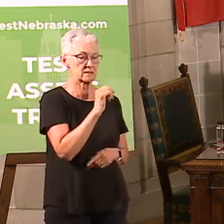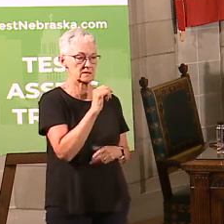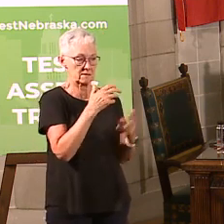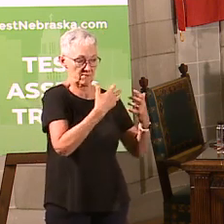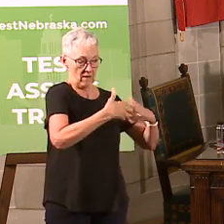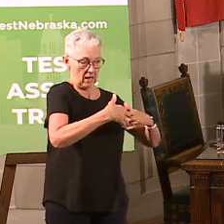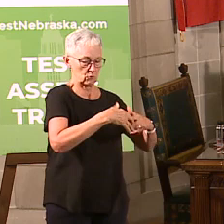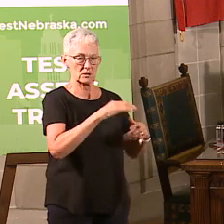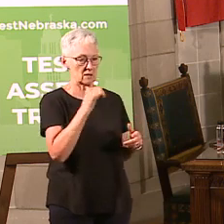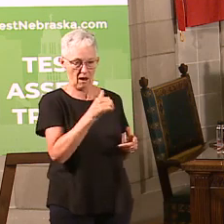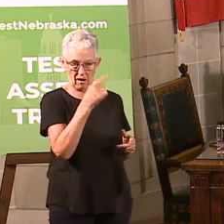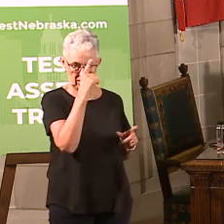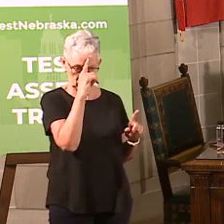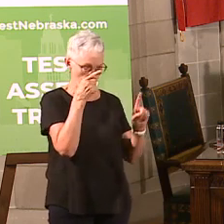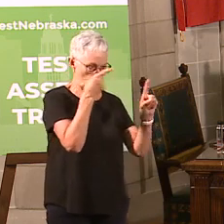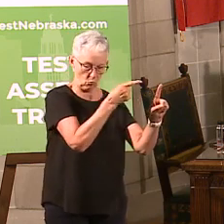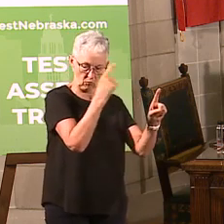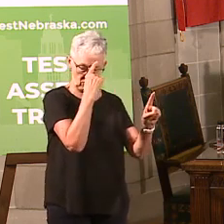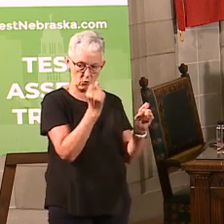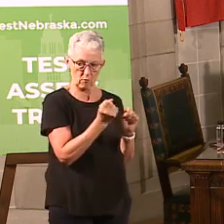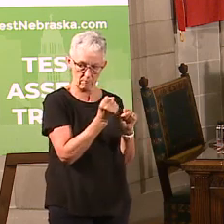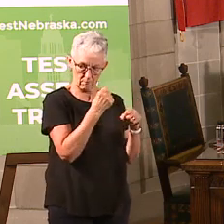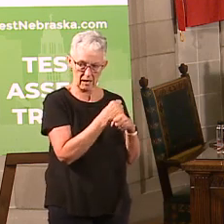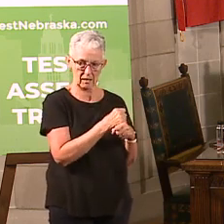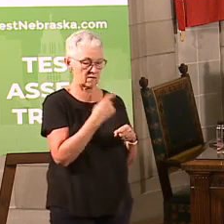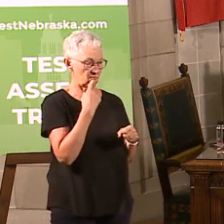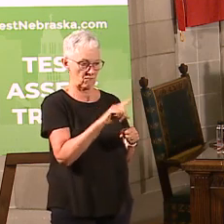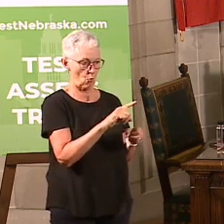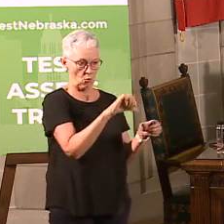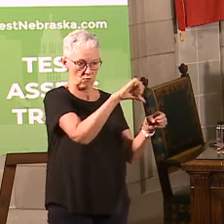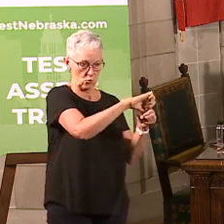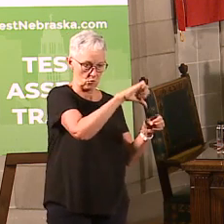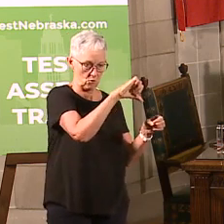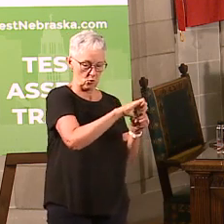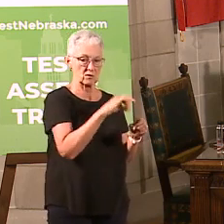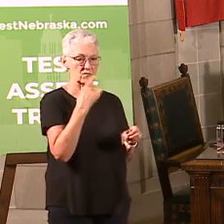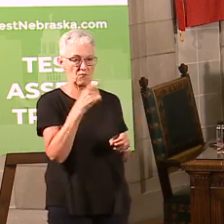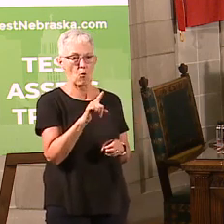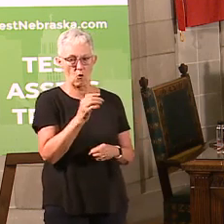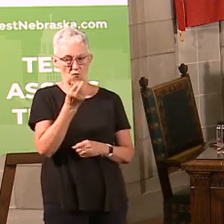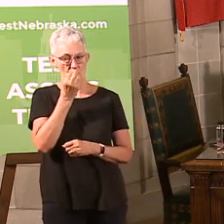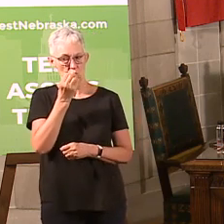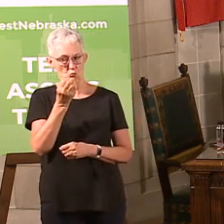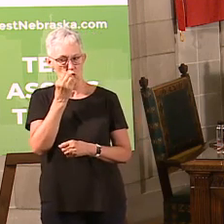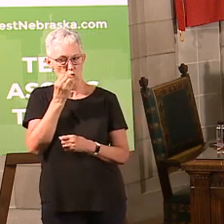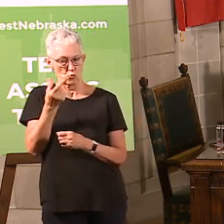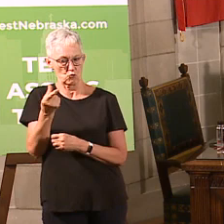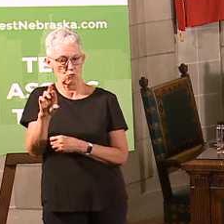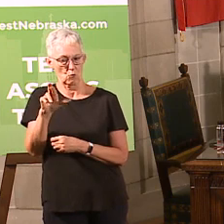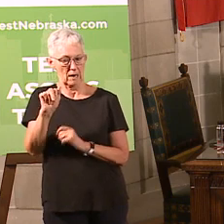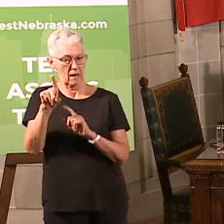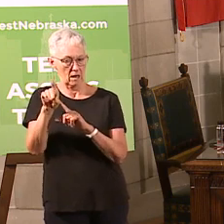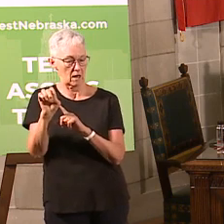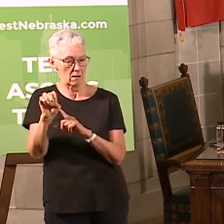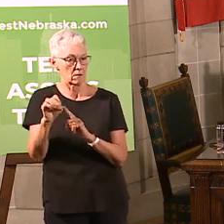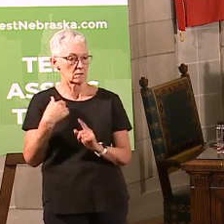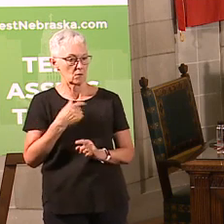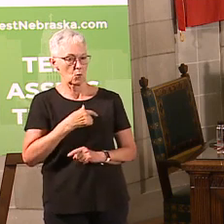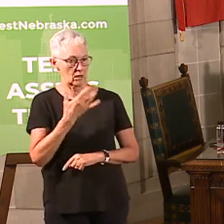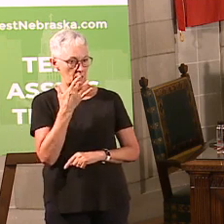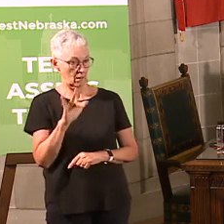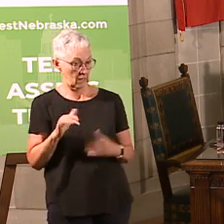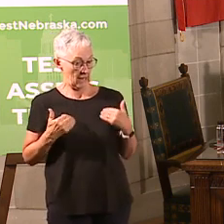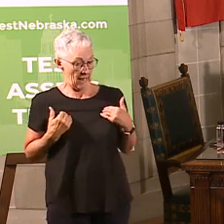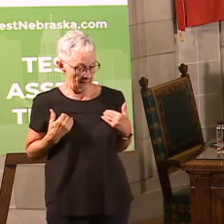a FCC grade facility or a food codex facility. And so luckily we have it, and luckily we're able to share what we have as